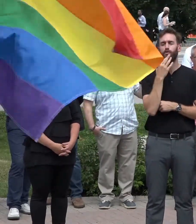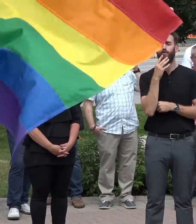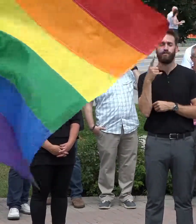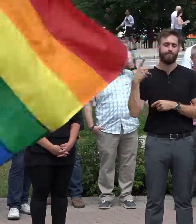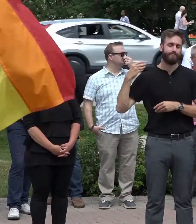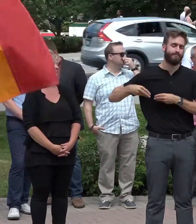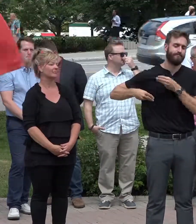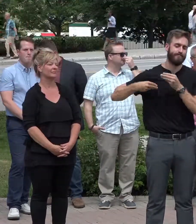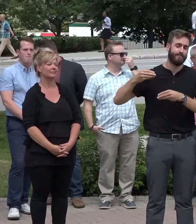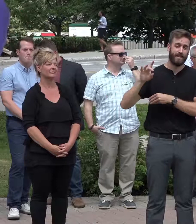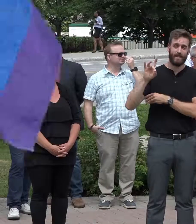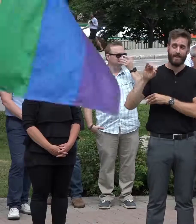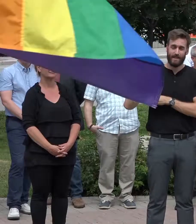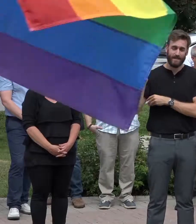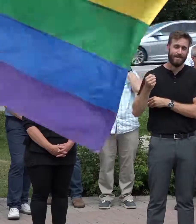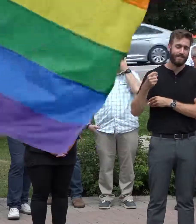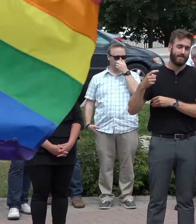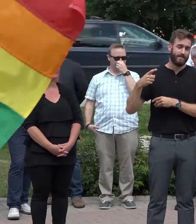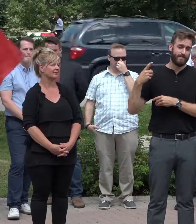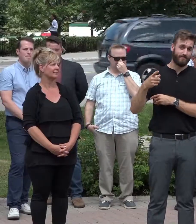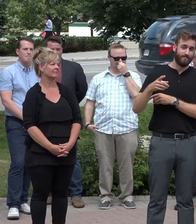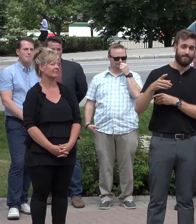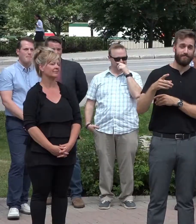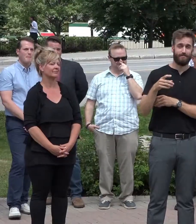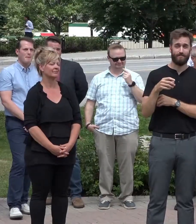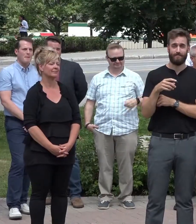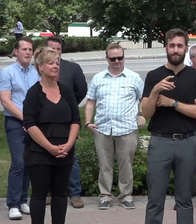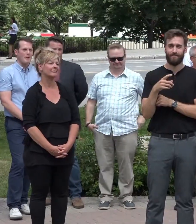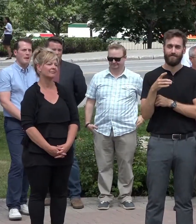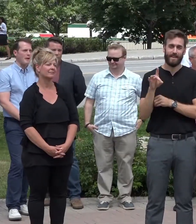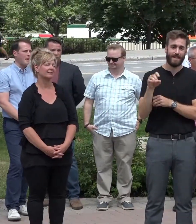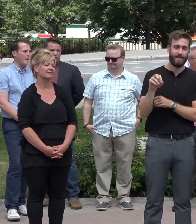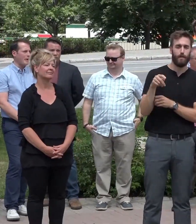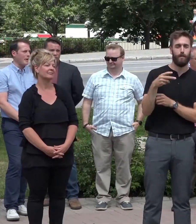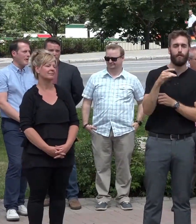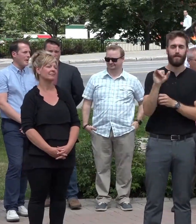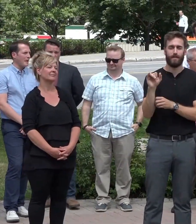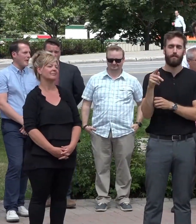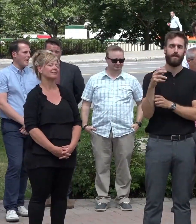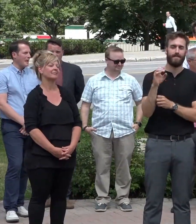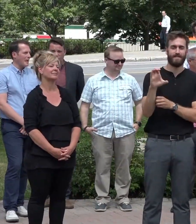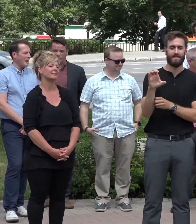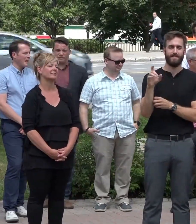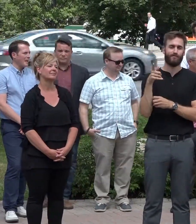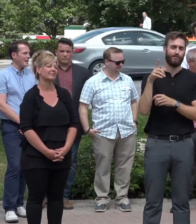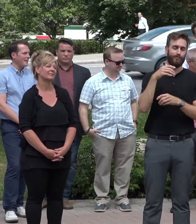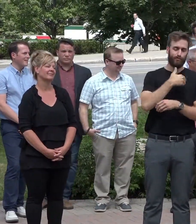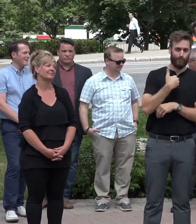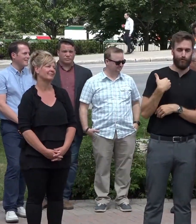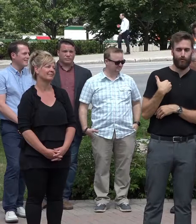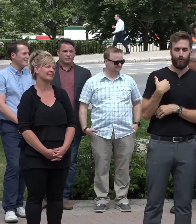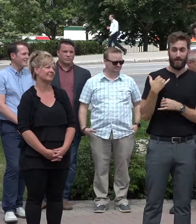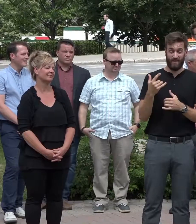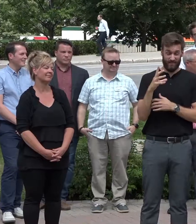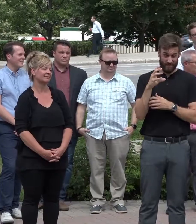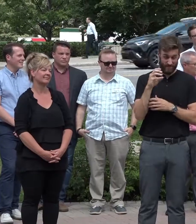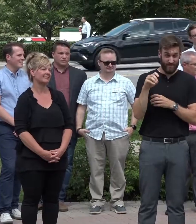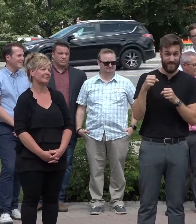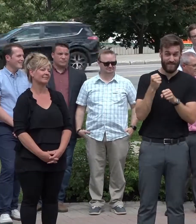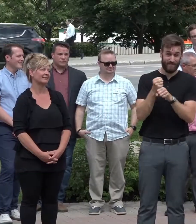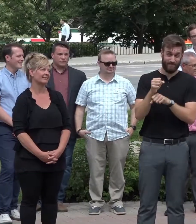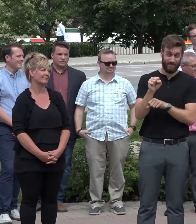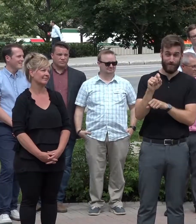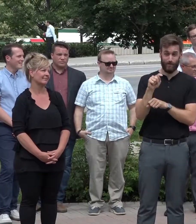the 80s, the riots at the Pussy Palace in the 80s in Toronto. This is the 50-year anniversary of